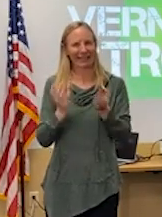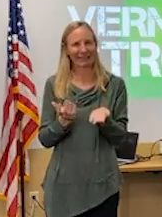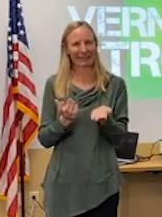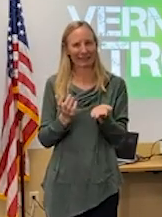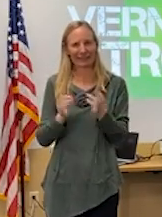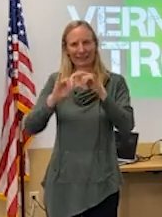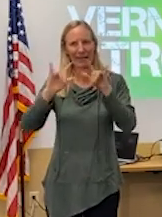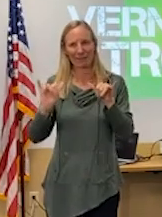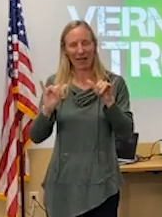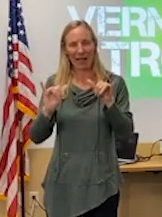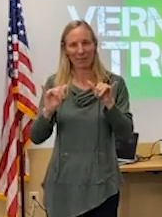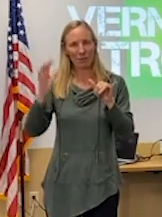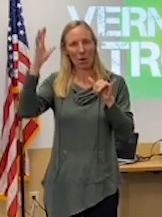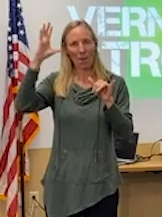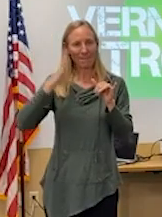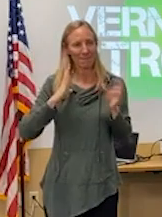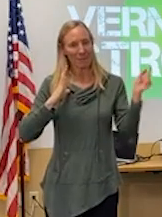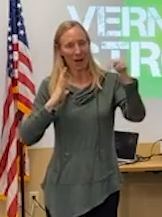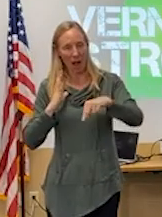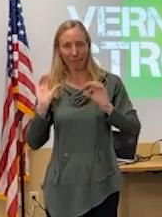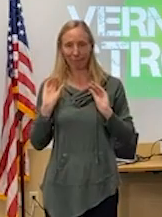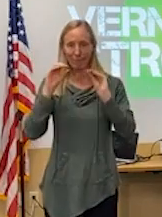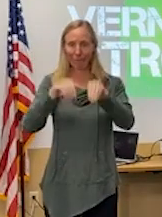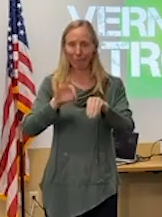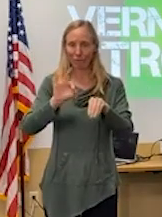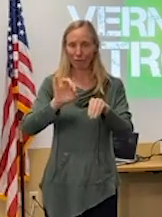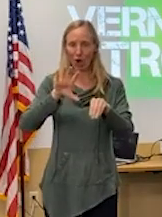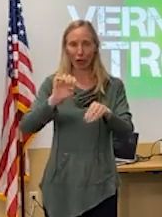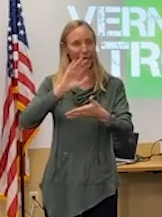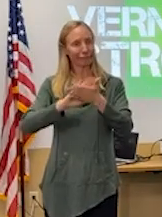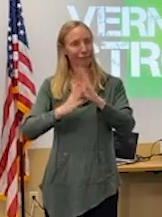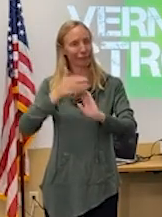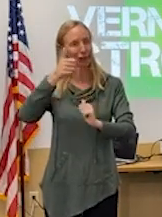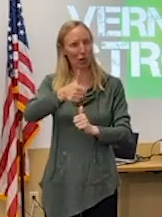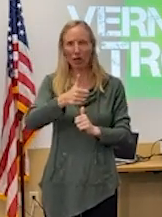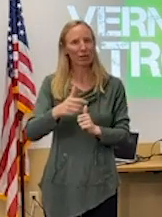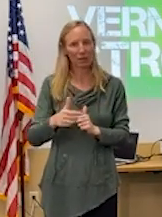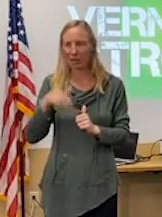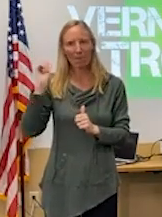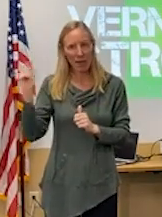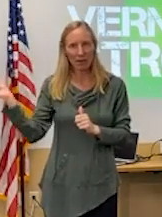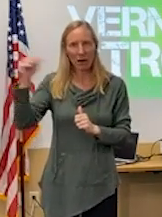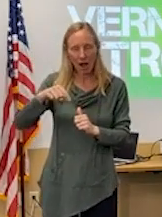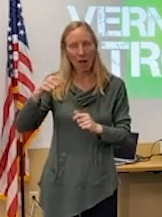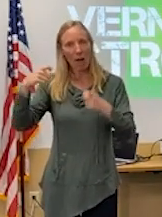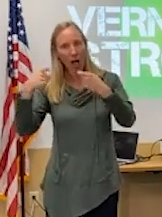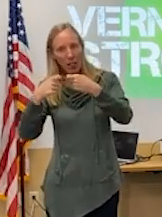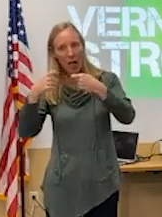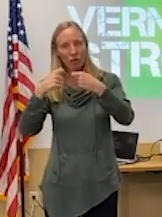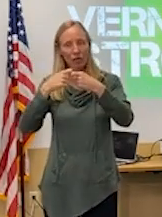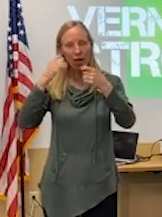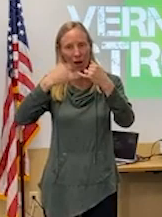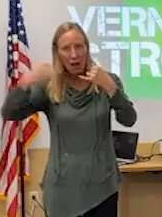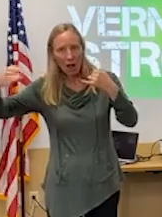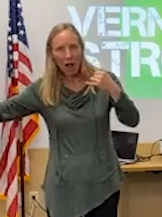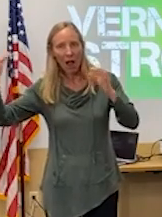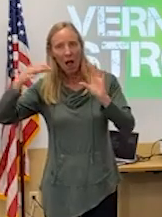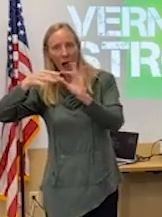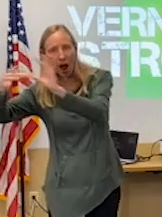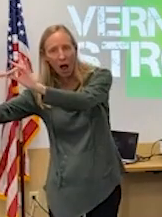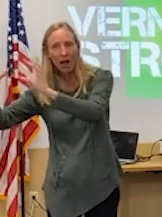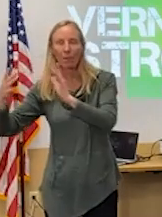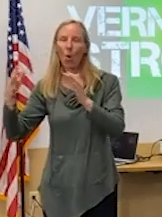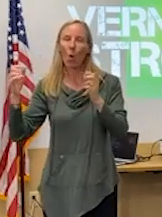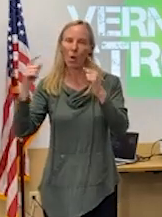same time. So you can't just put a furnace in without having the electricity provided in a safe manner. So